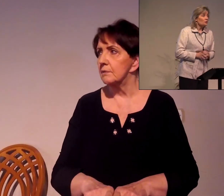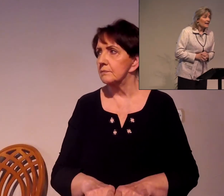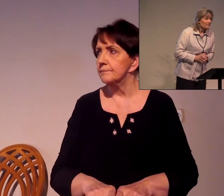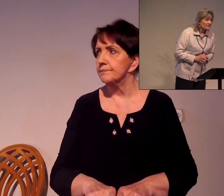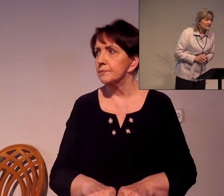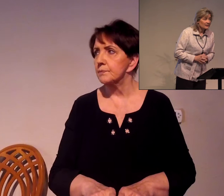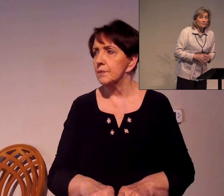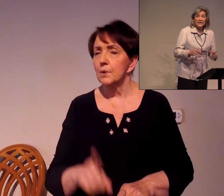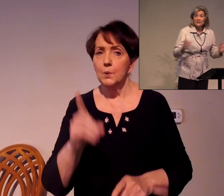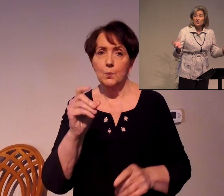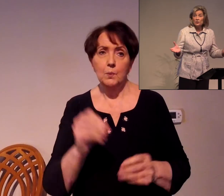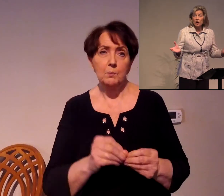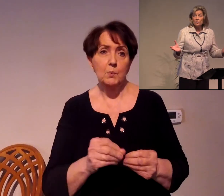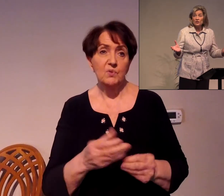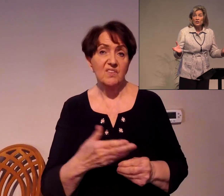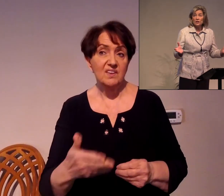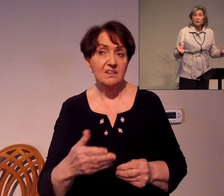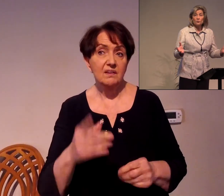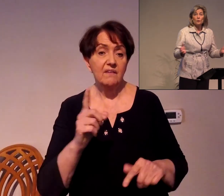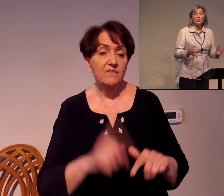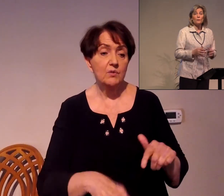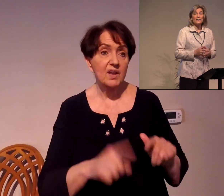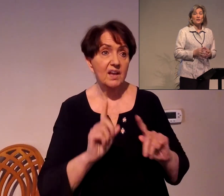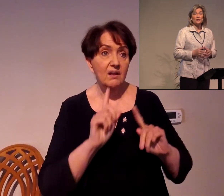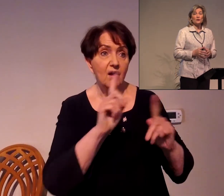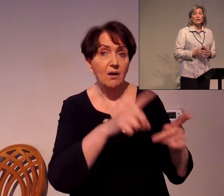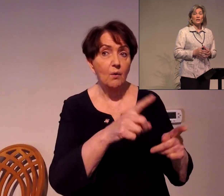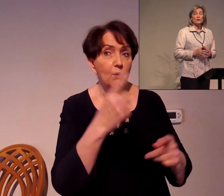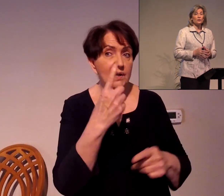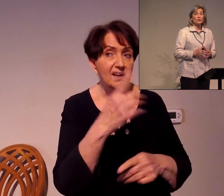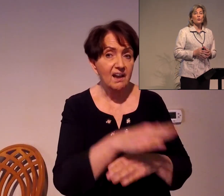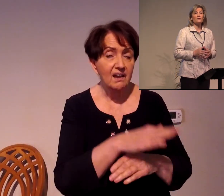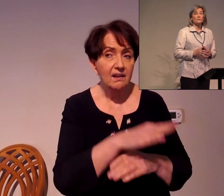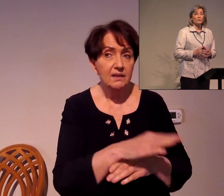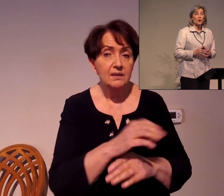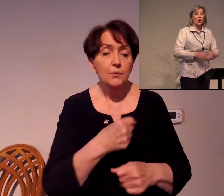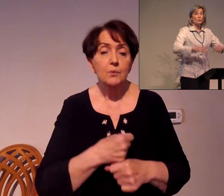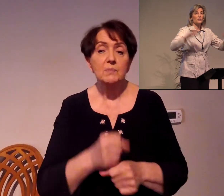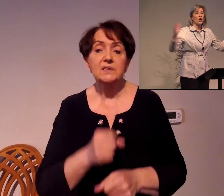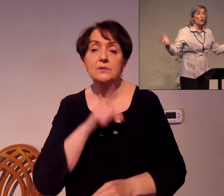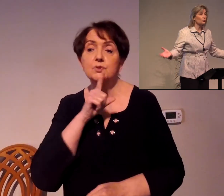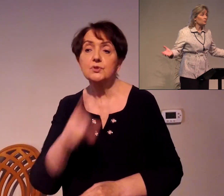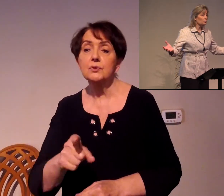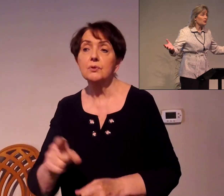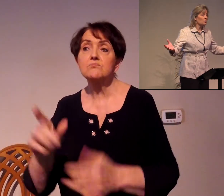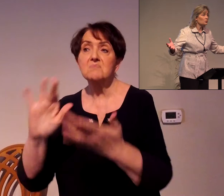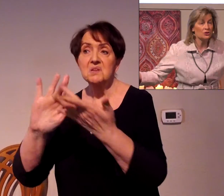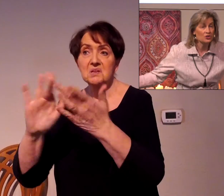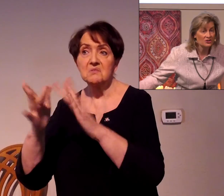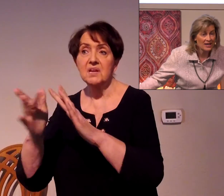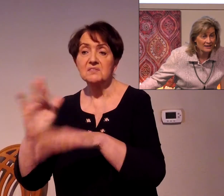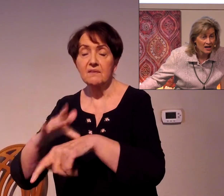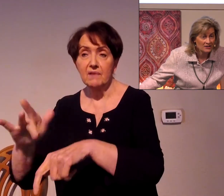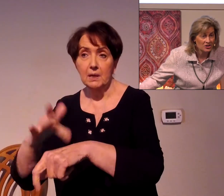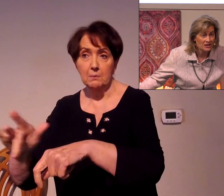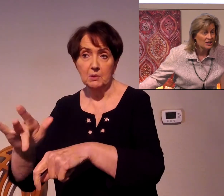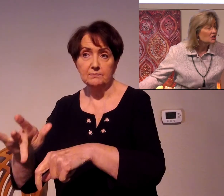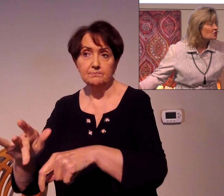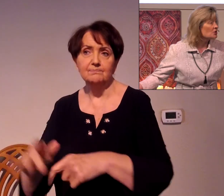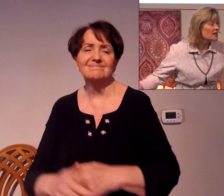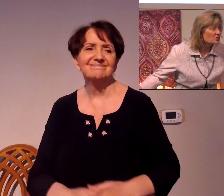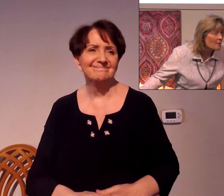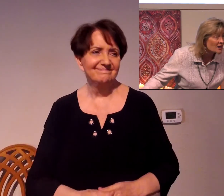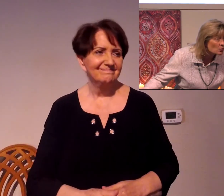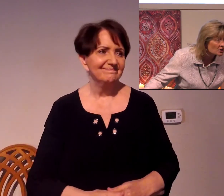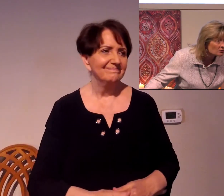If you can't physically make it to a home study group, we're making sure that you can do it right from your home with the whole group of people. We're using technology.